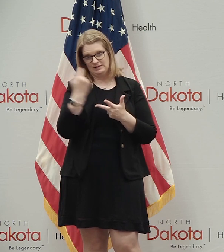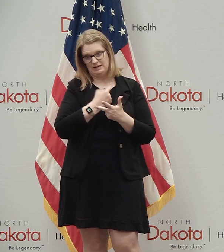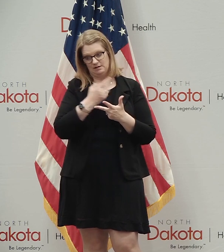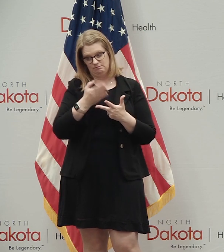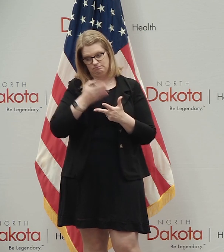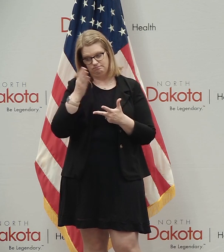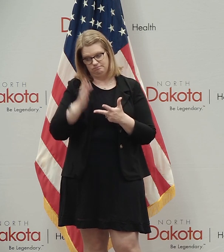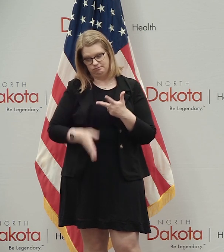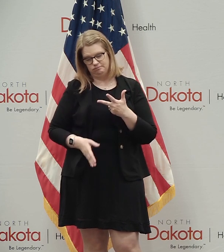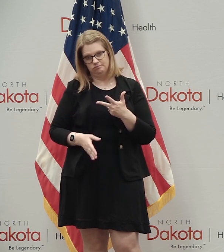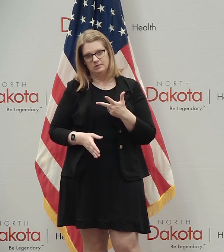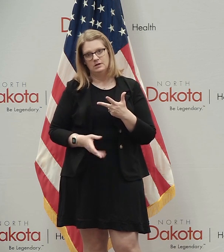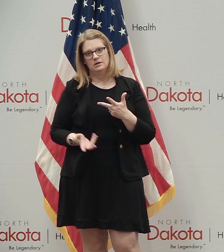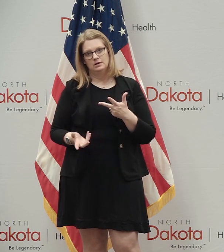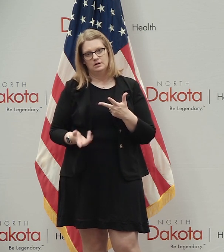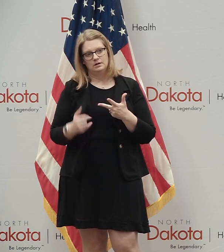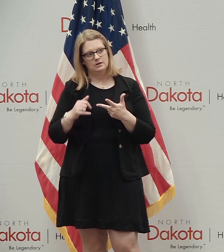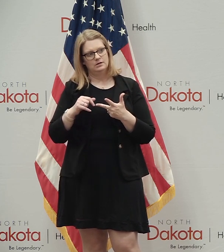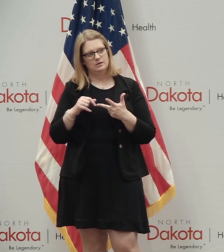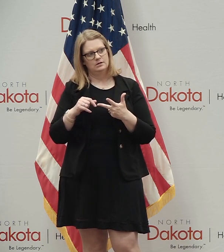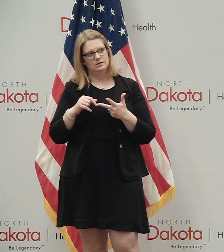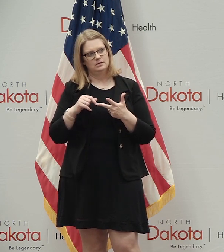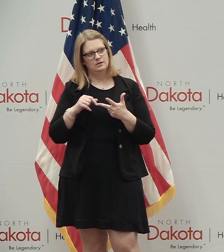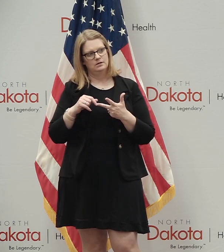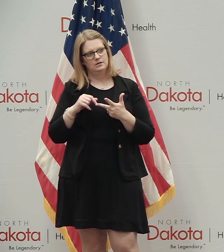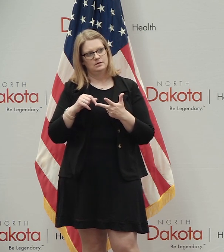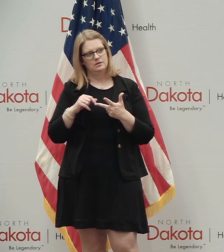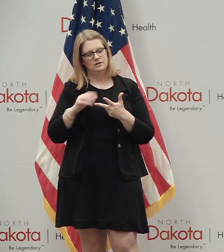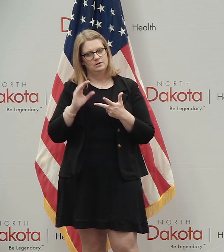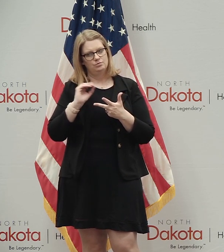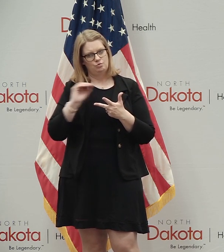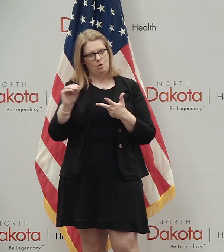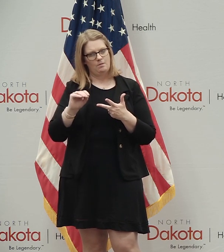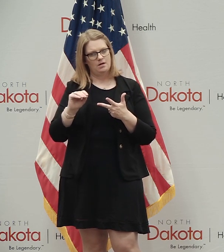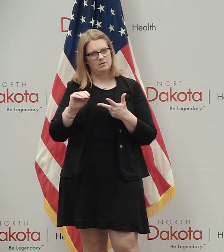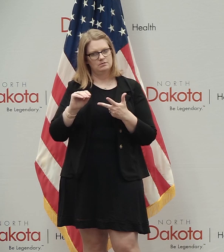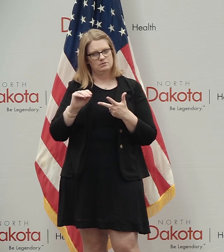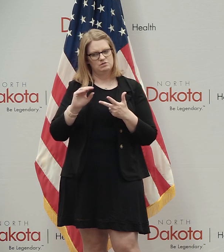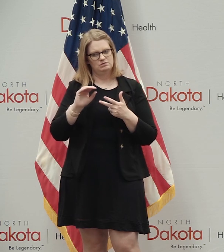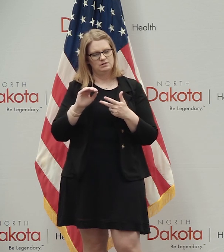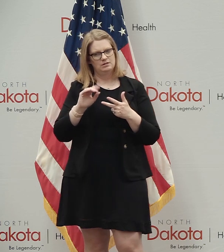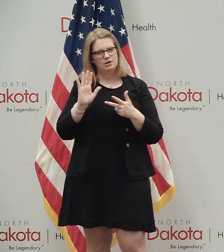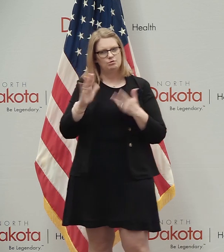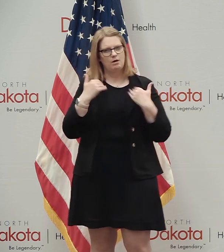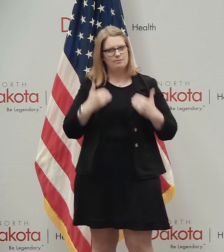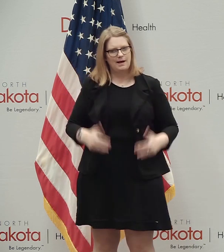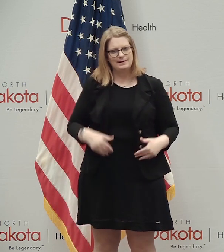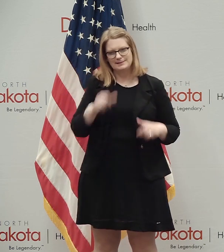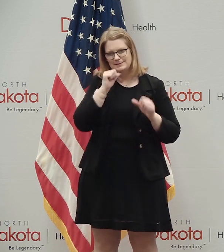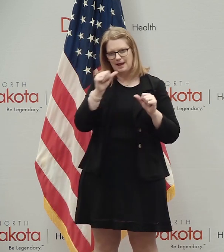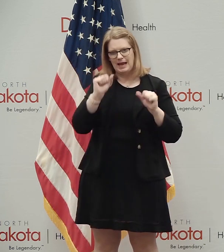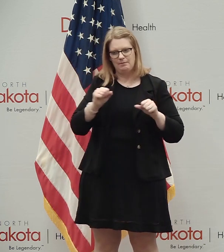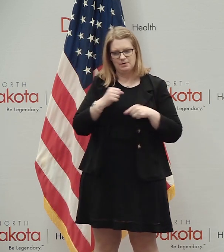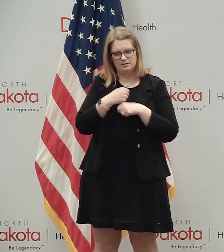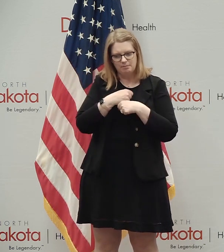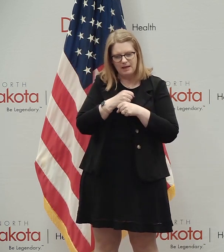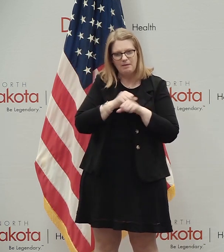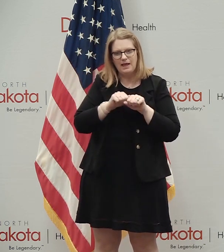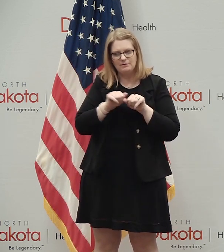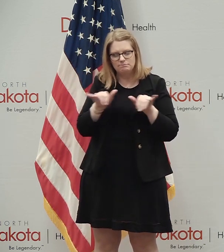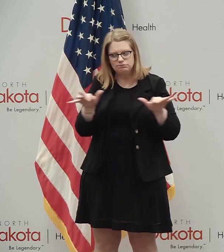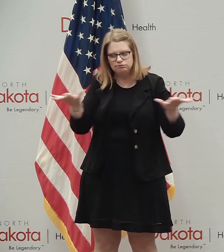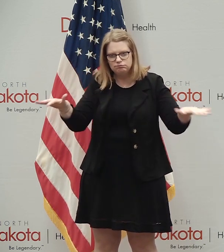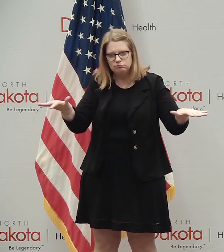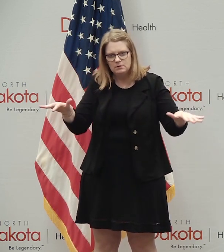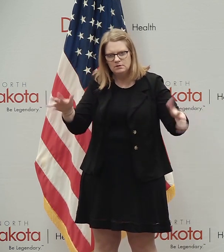recovered includes a concept that you're no longer transmissible, you're no longer able to give it to somebody else. You